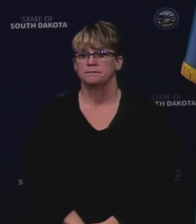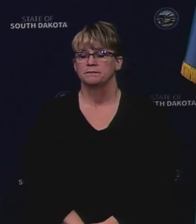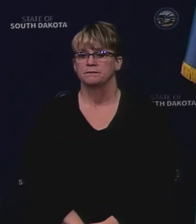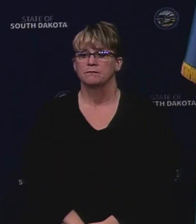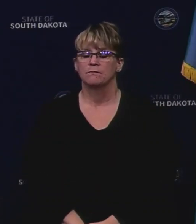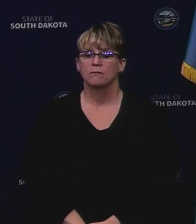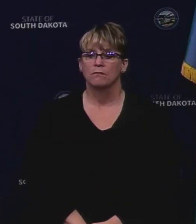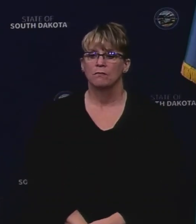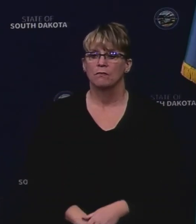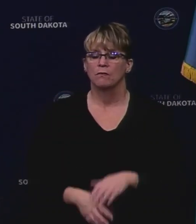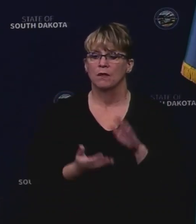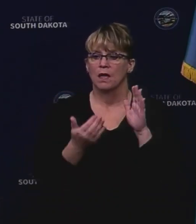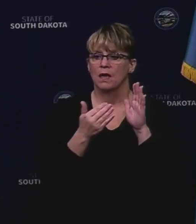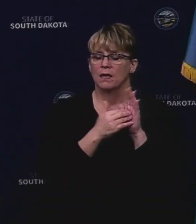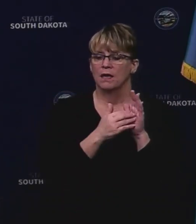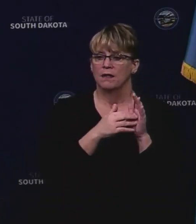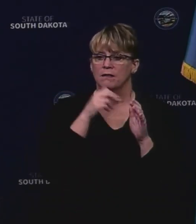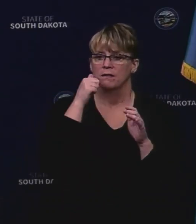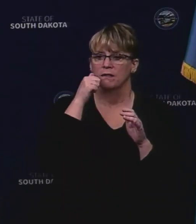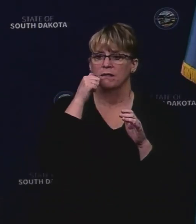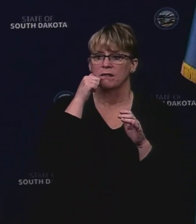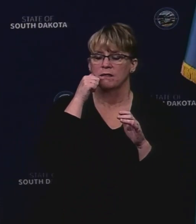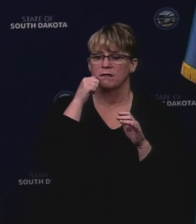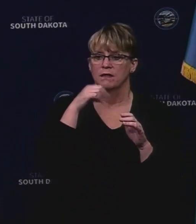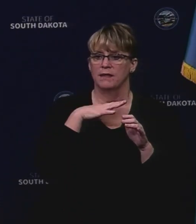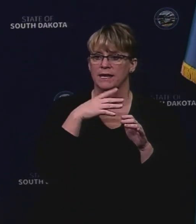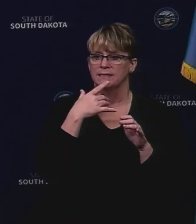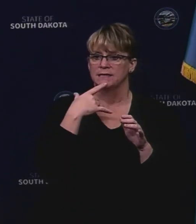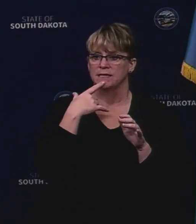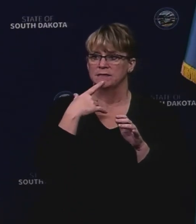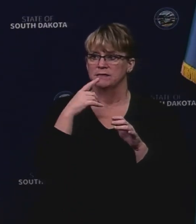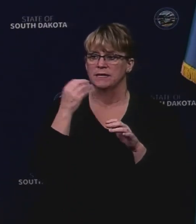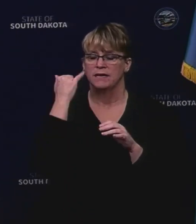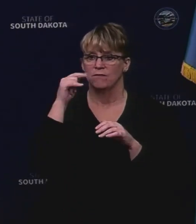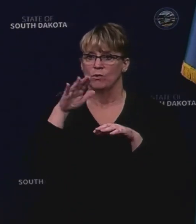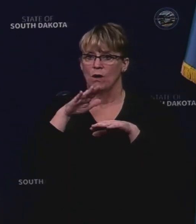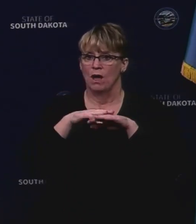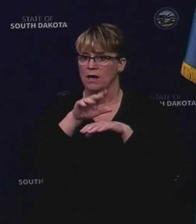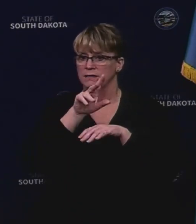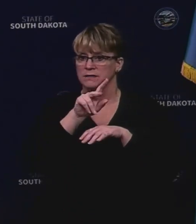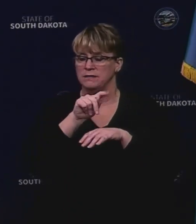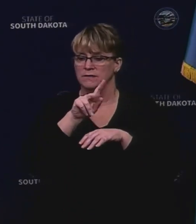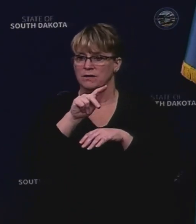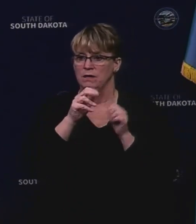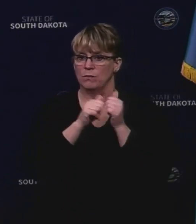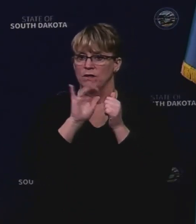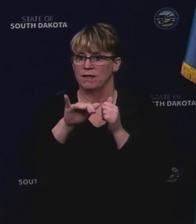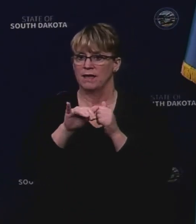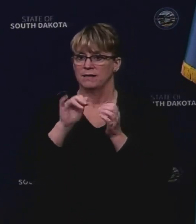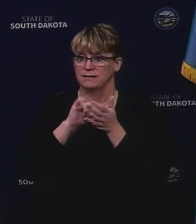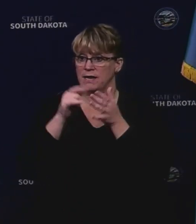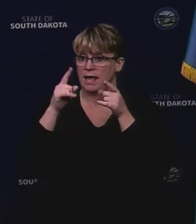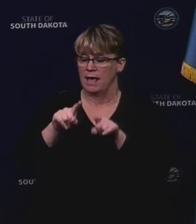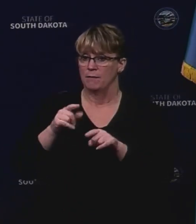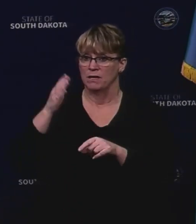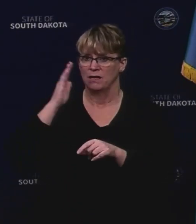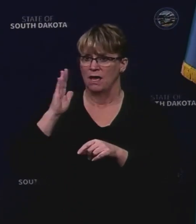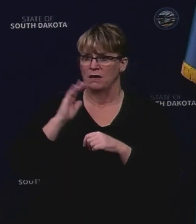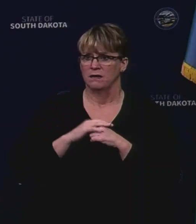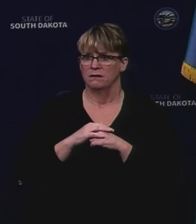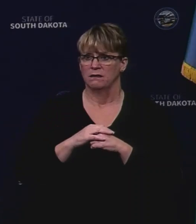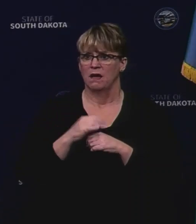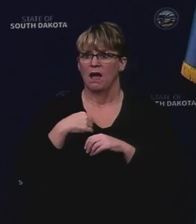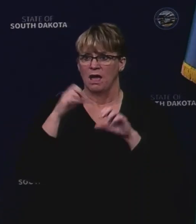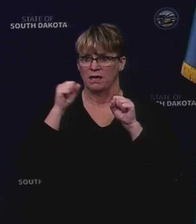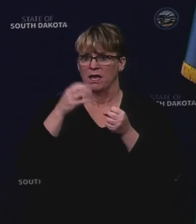But in terms of appearing on Kello or KOTA or any other station across the state in that studio, have you done that yet? I can